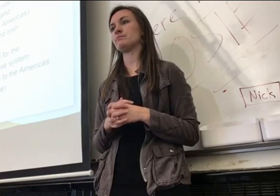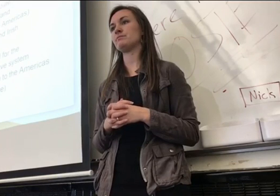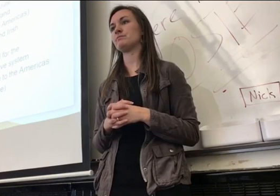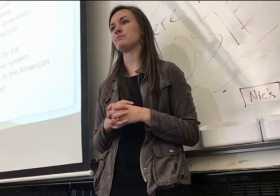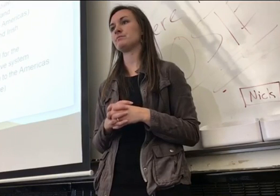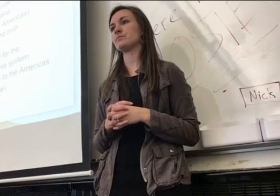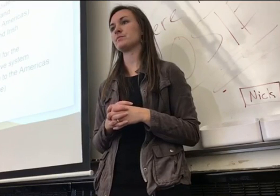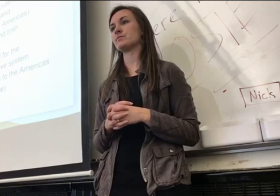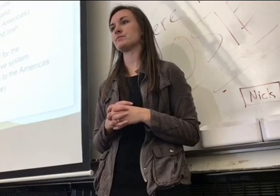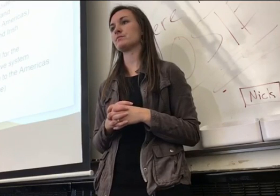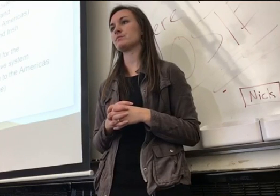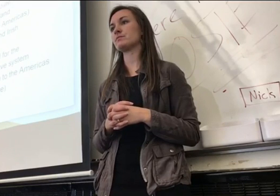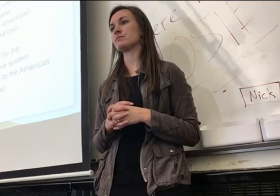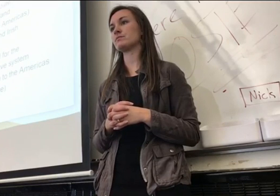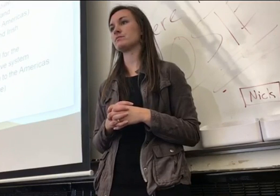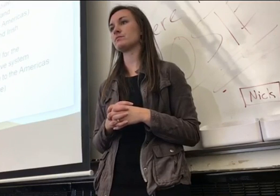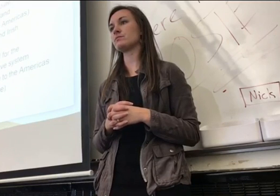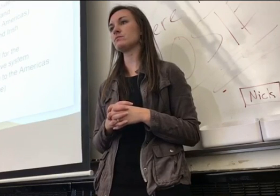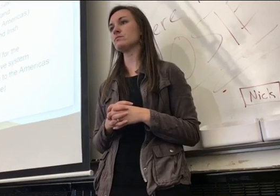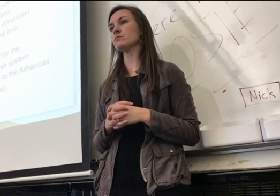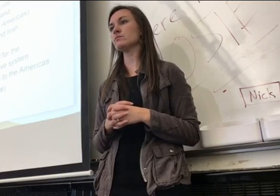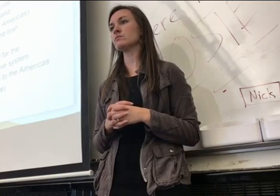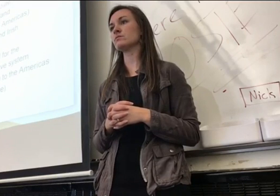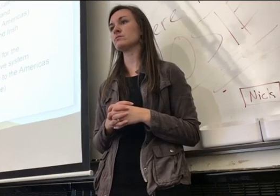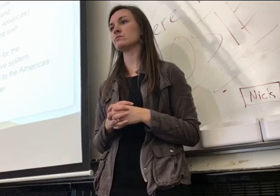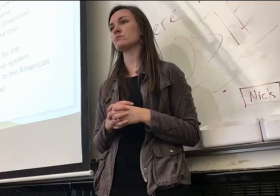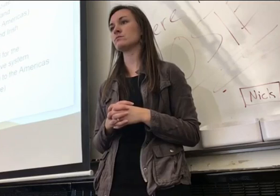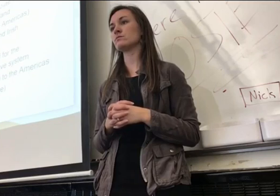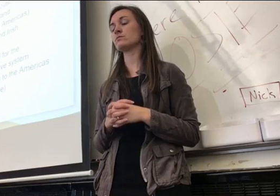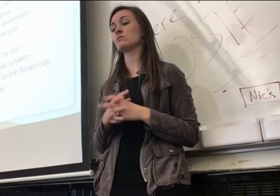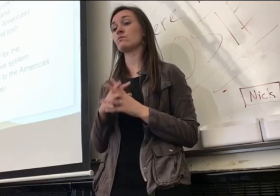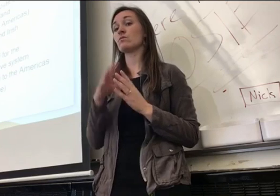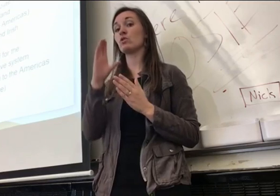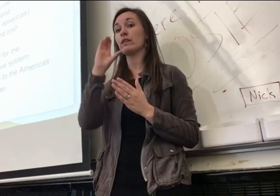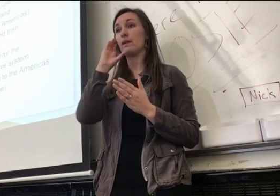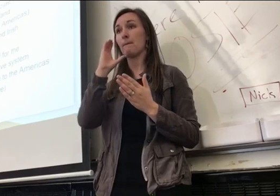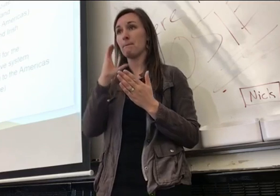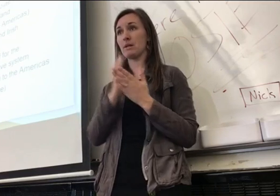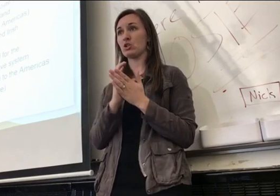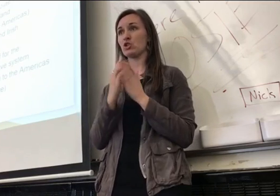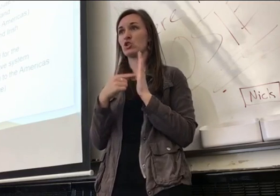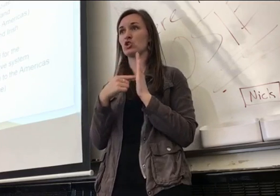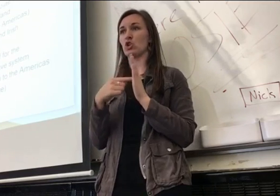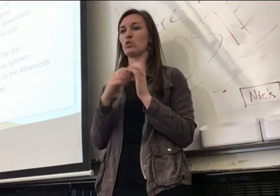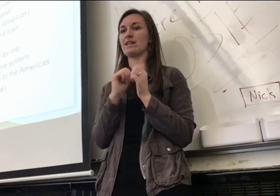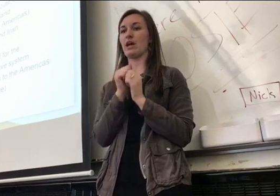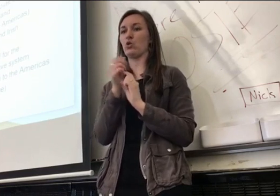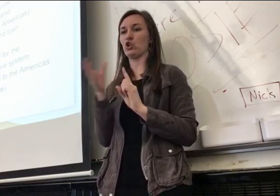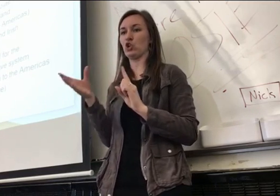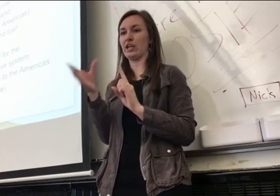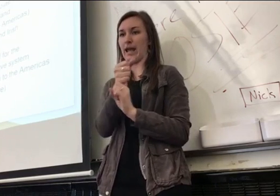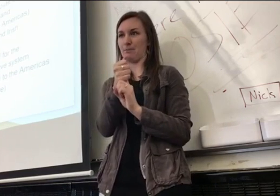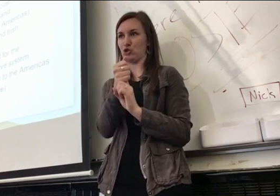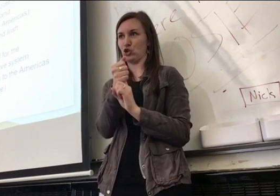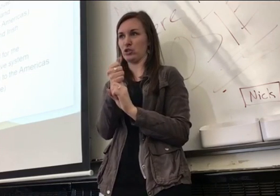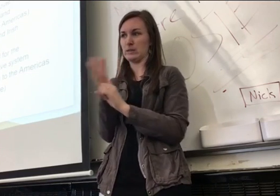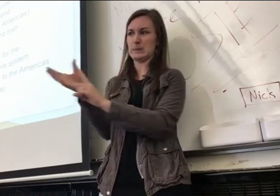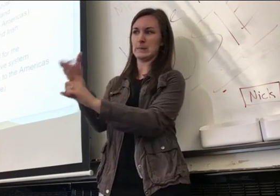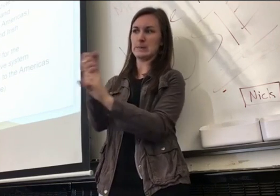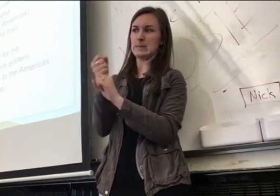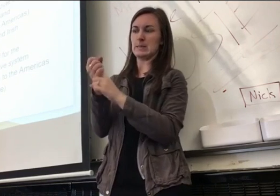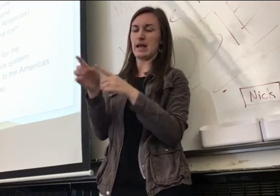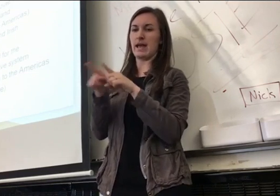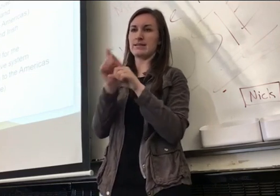Okay. So this is showing how you are captured as a slave during this